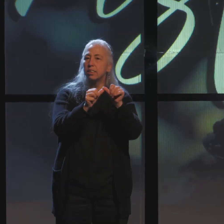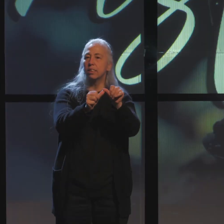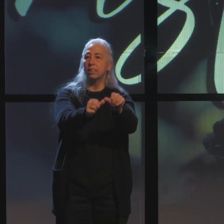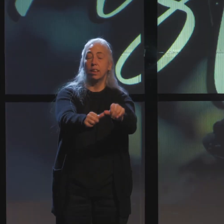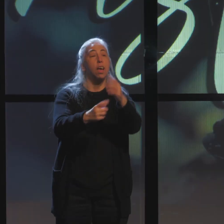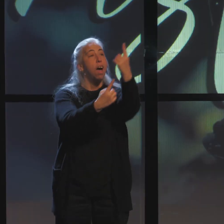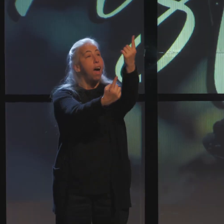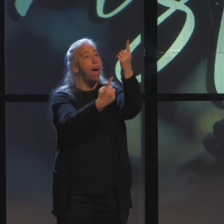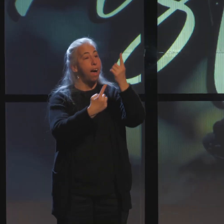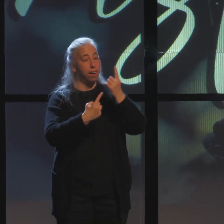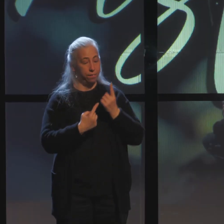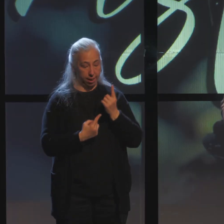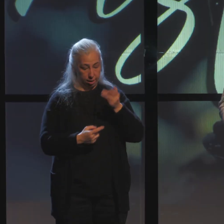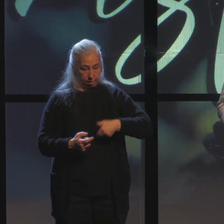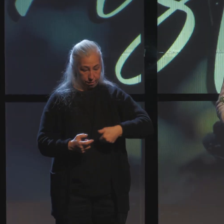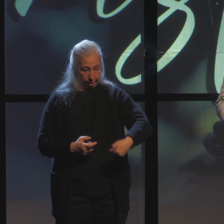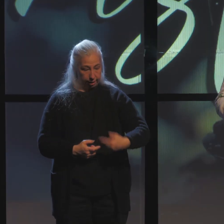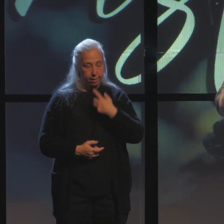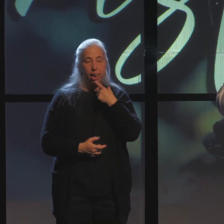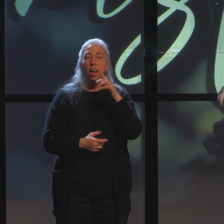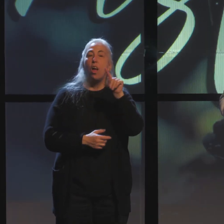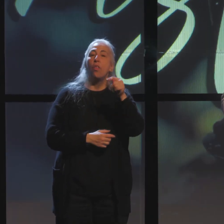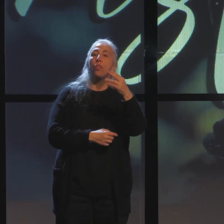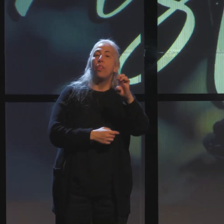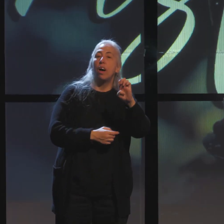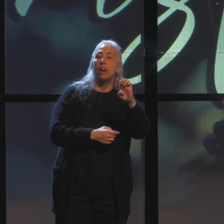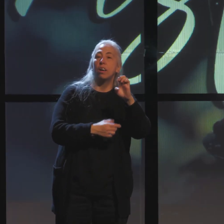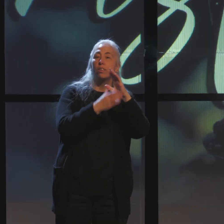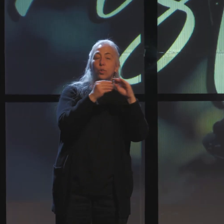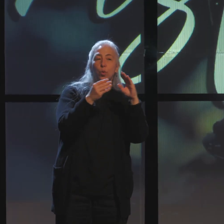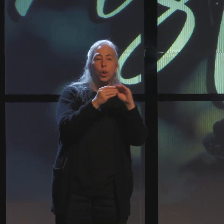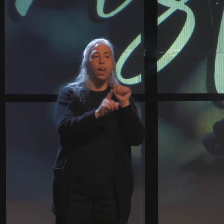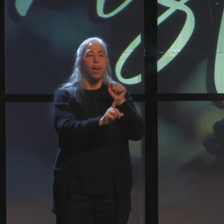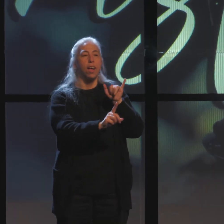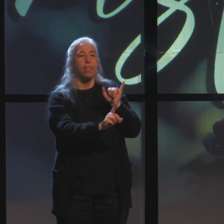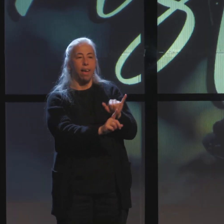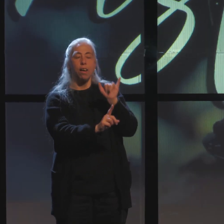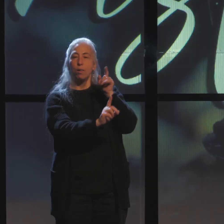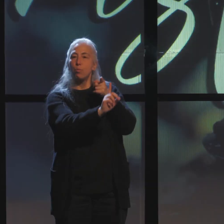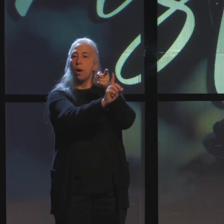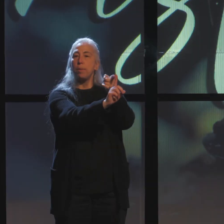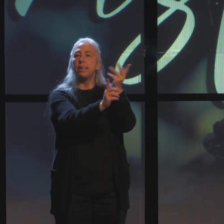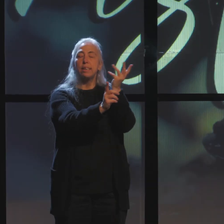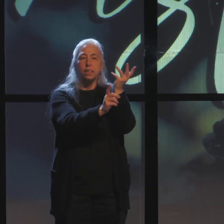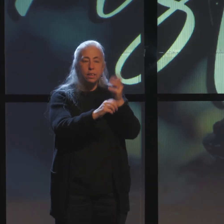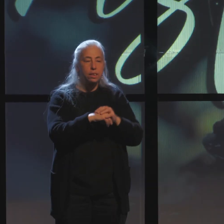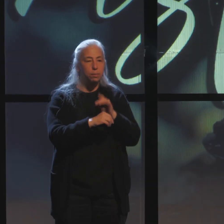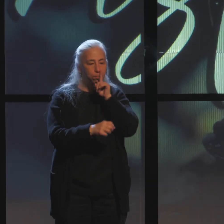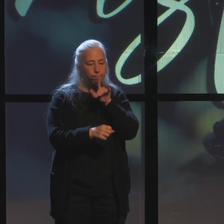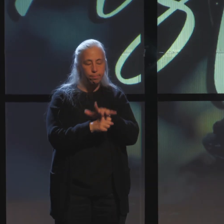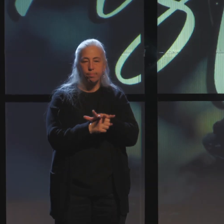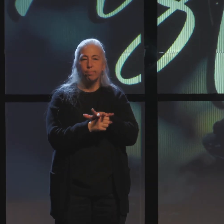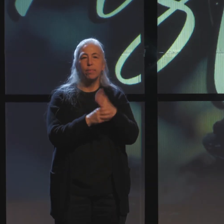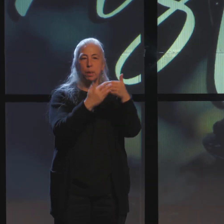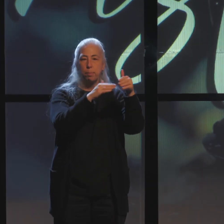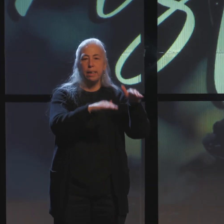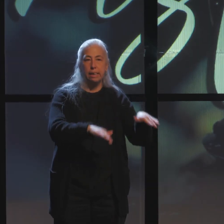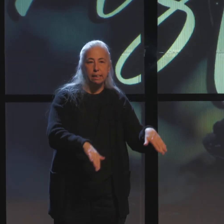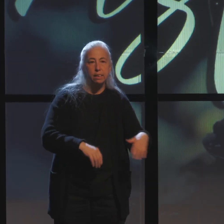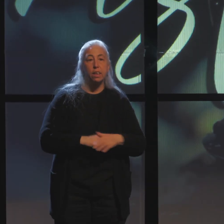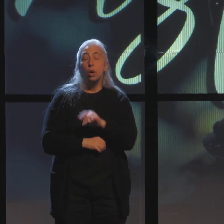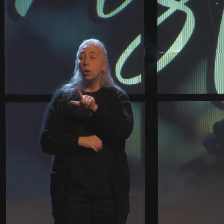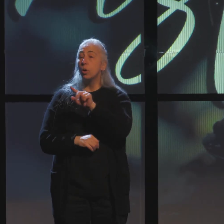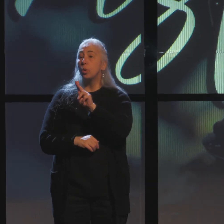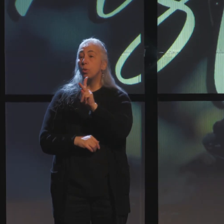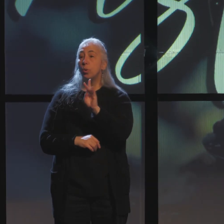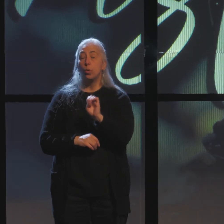that the promise of the story is peace. Luke chapter 2, verse 8 through 14, right? There were shepherds living